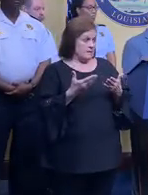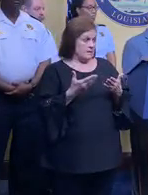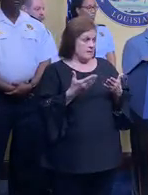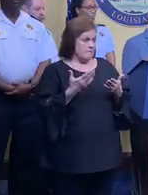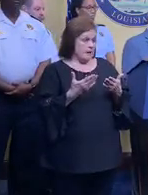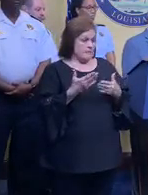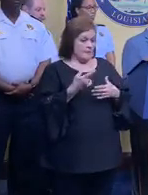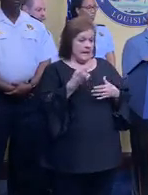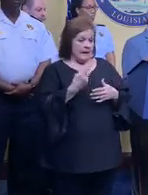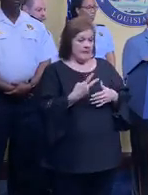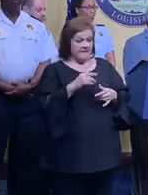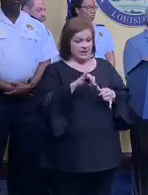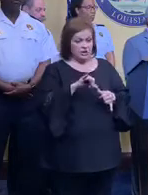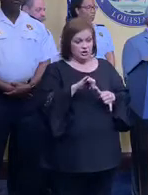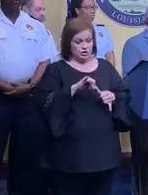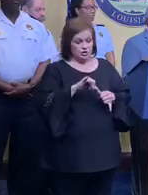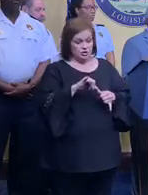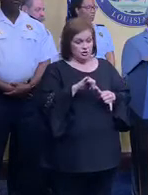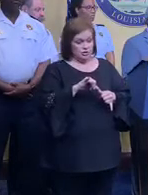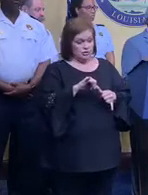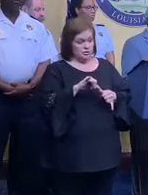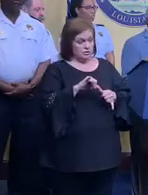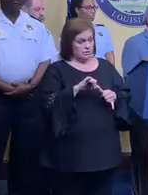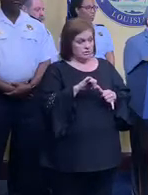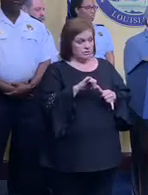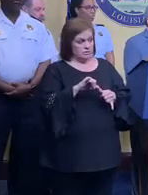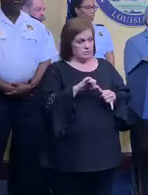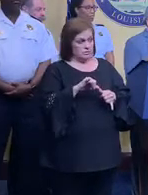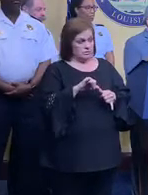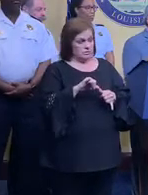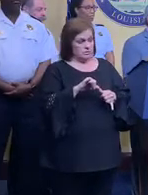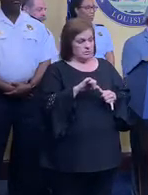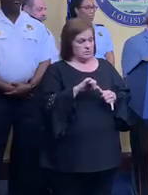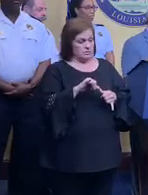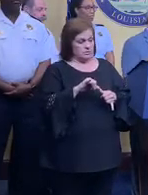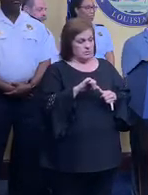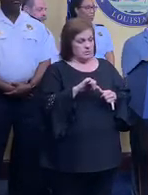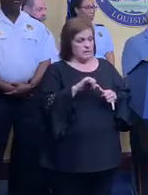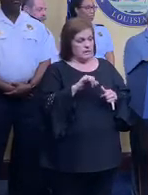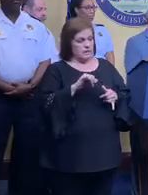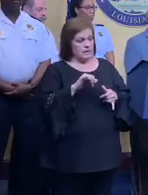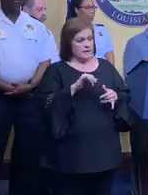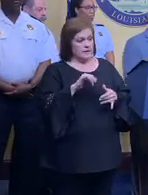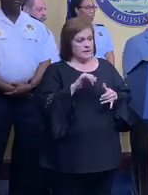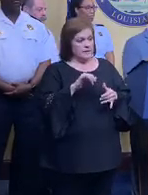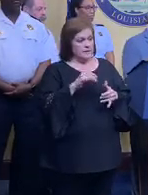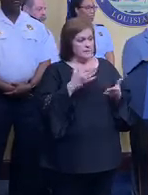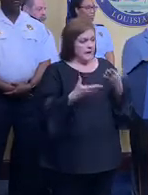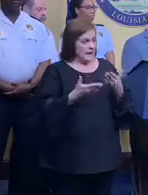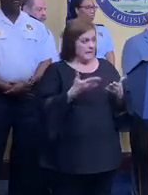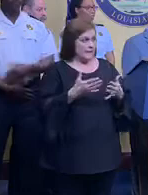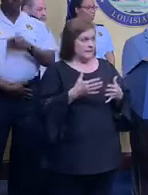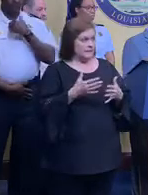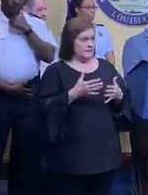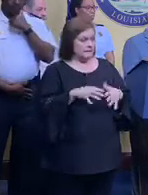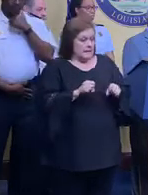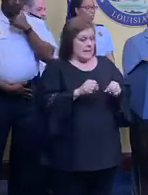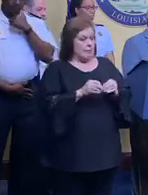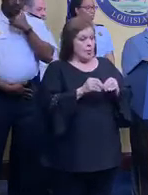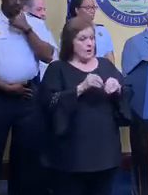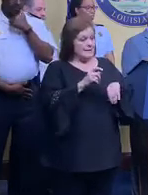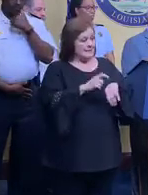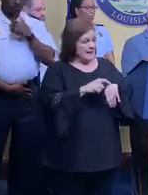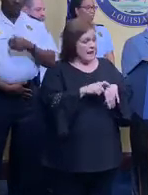maybe half an inch less, or the time to drain that water may take 5 extra minutes or less. So